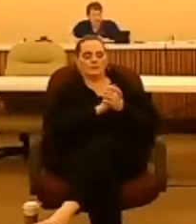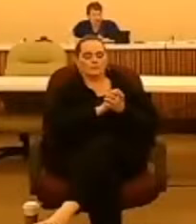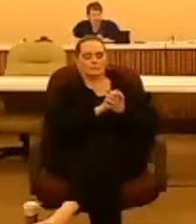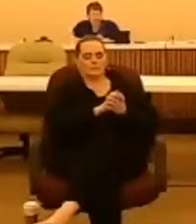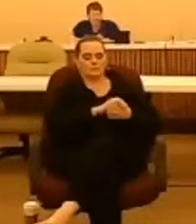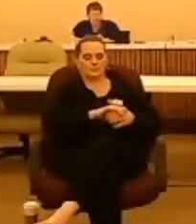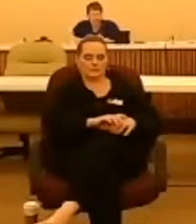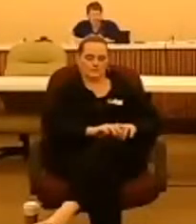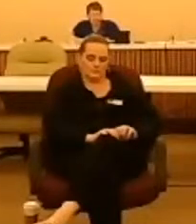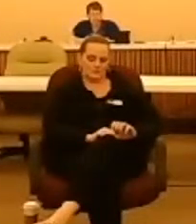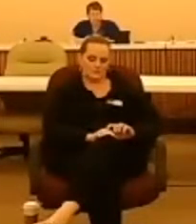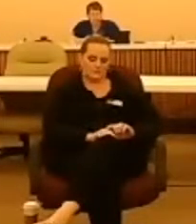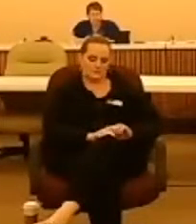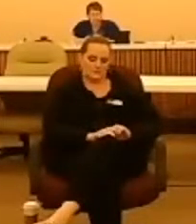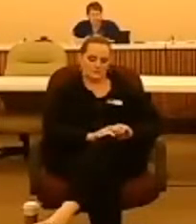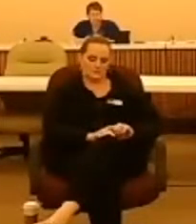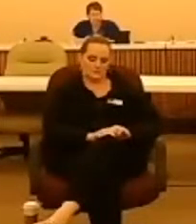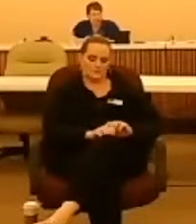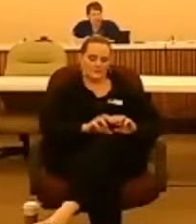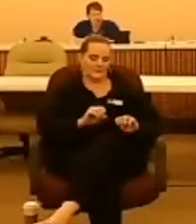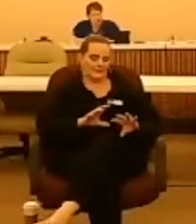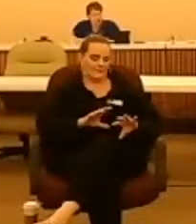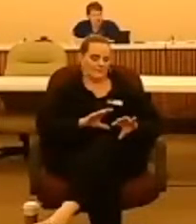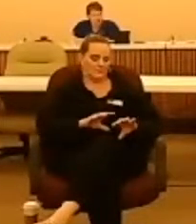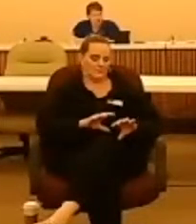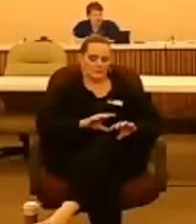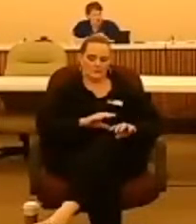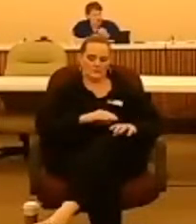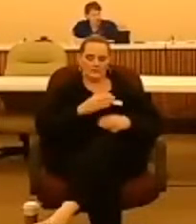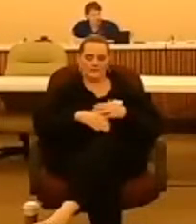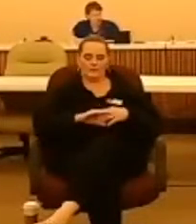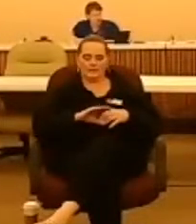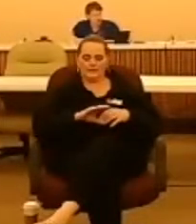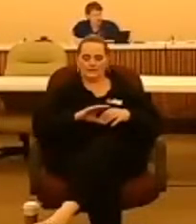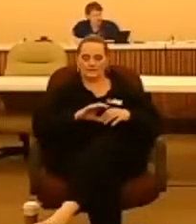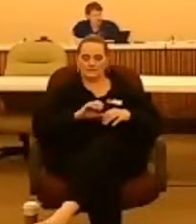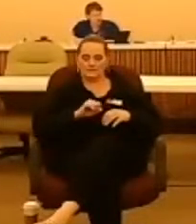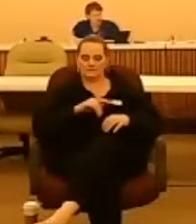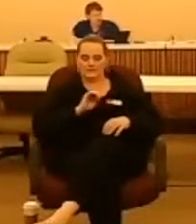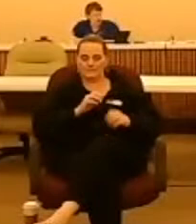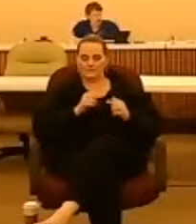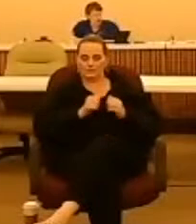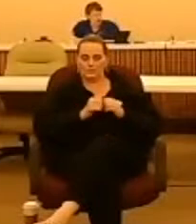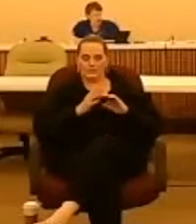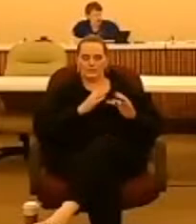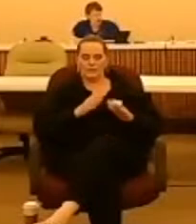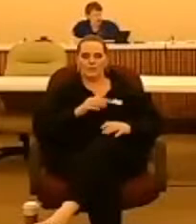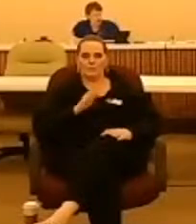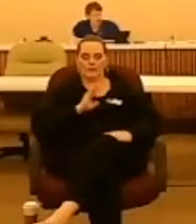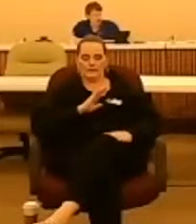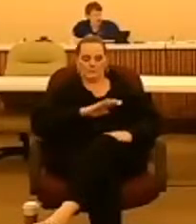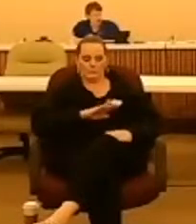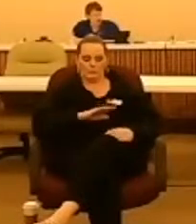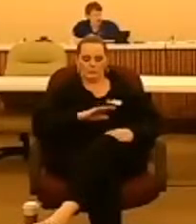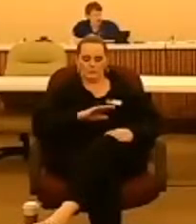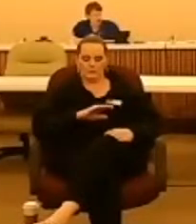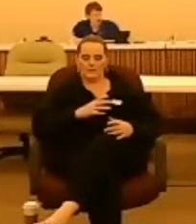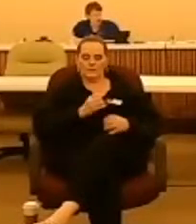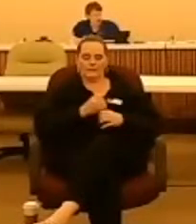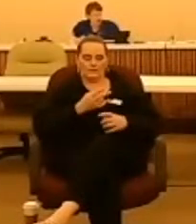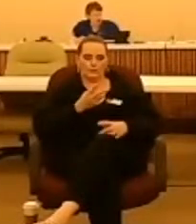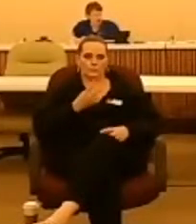Congratulations, you know, obviously your next steps with the planning board. And, you know, again, to get those two